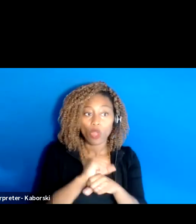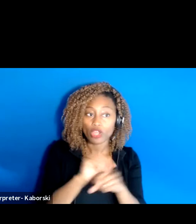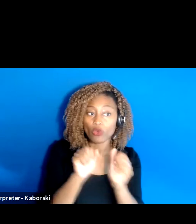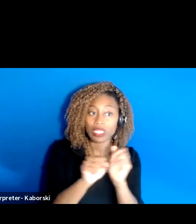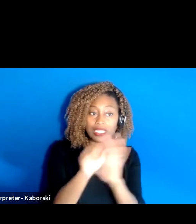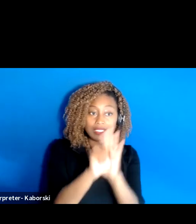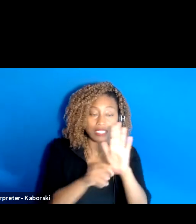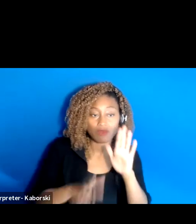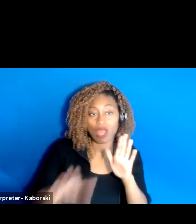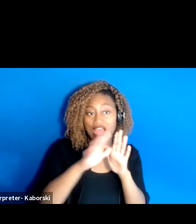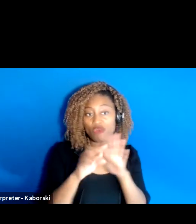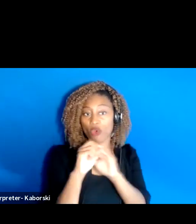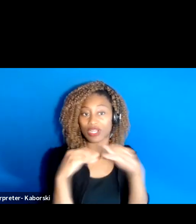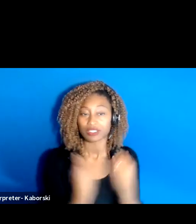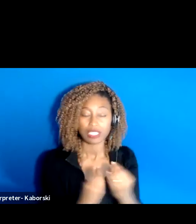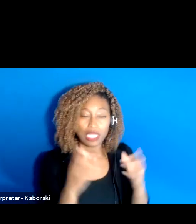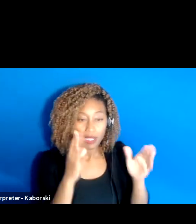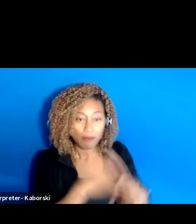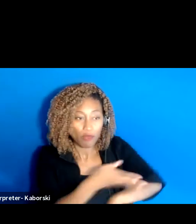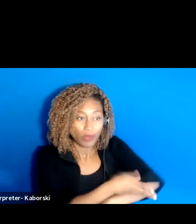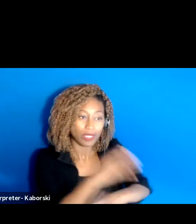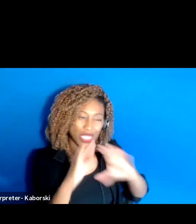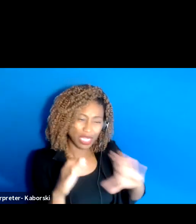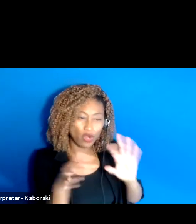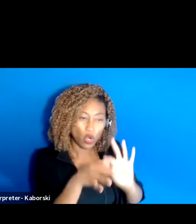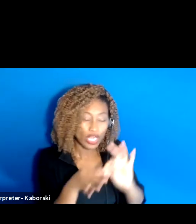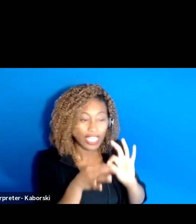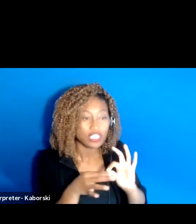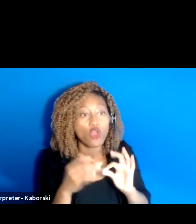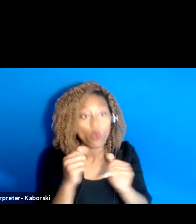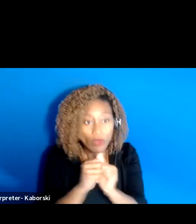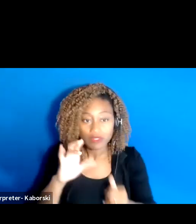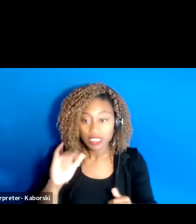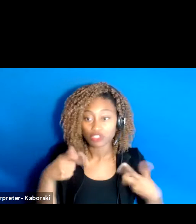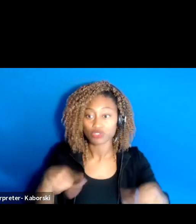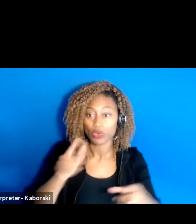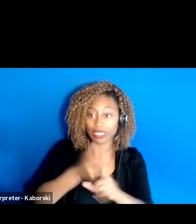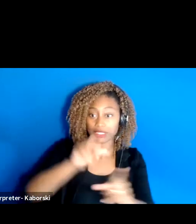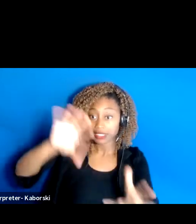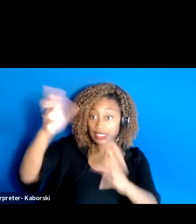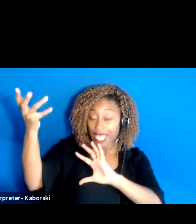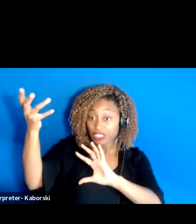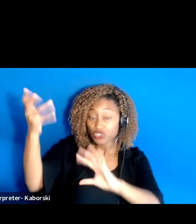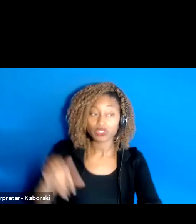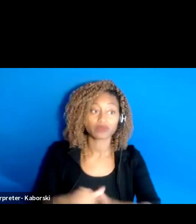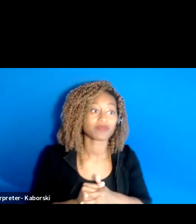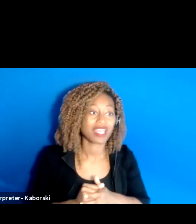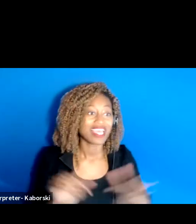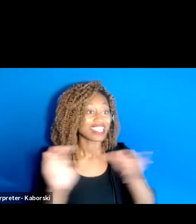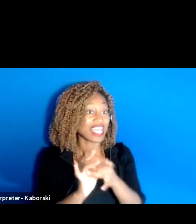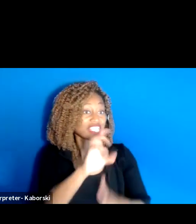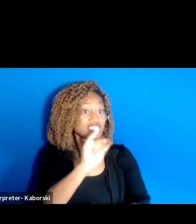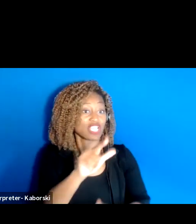improve communication and coordination with CILs during disasters, connecting CILs with Developmental